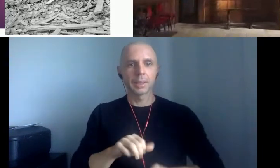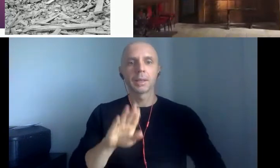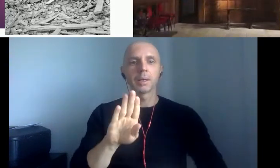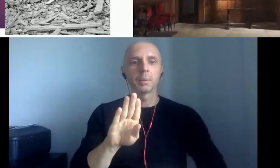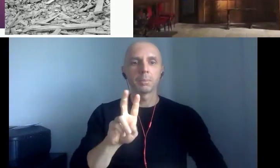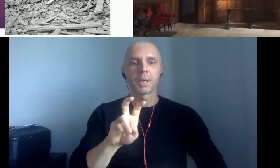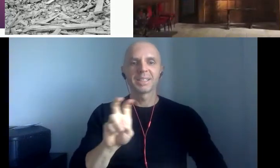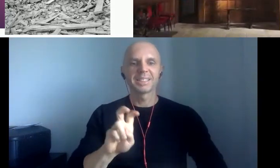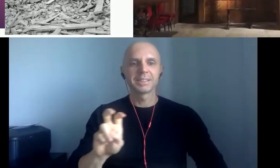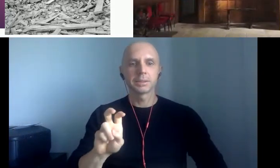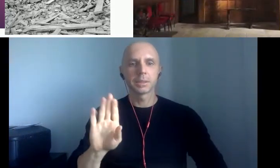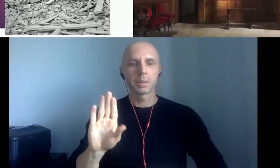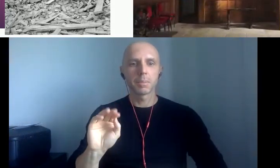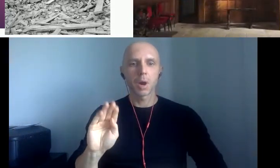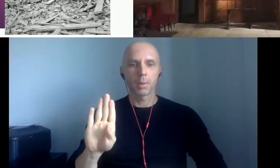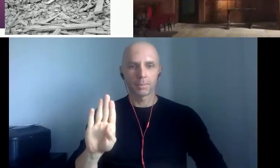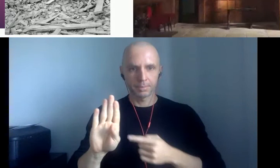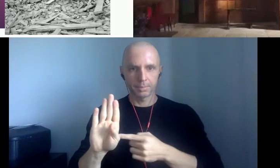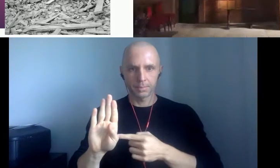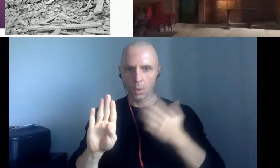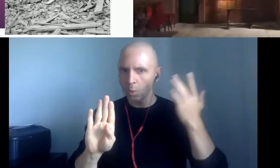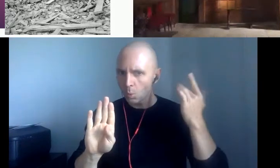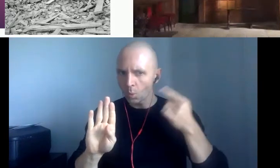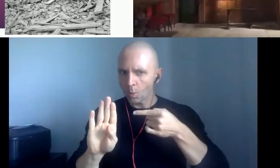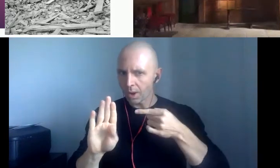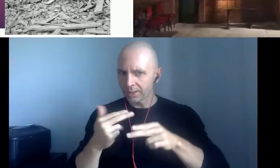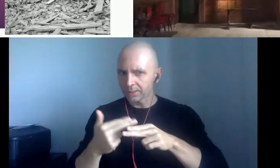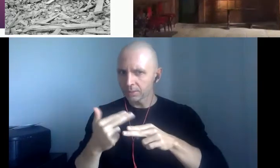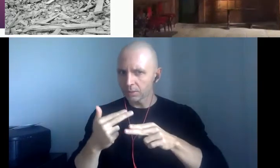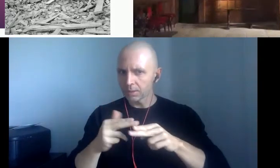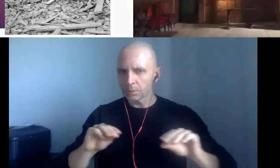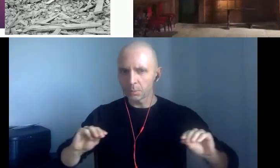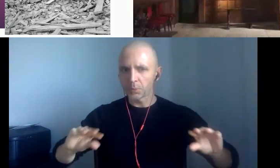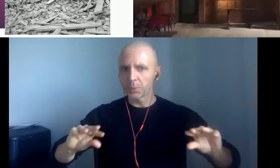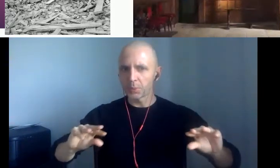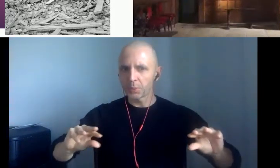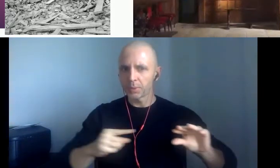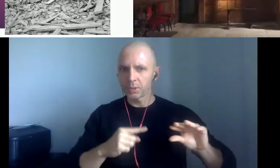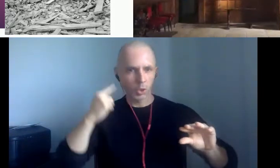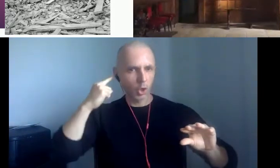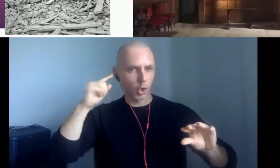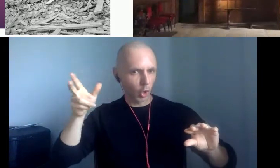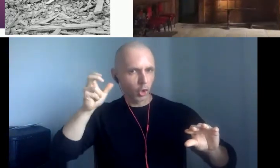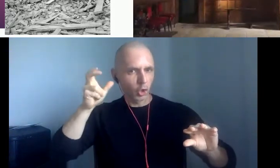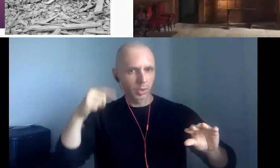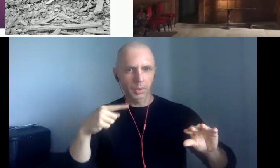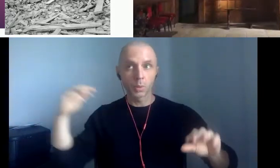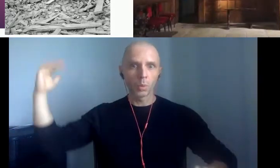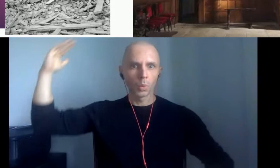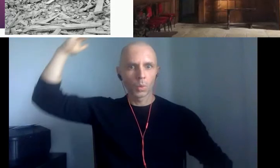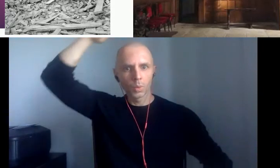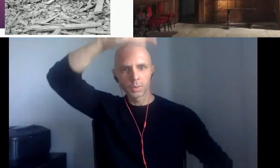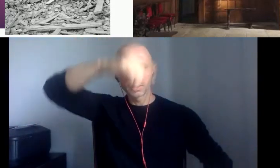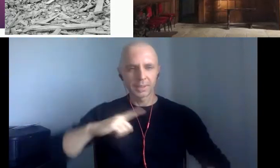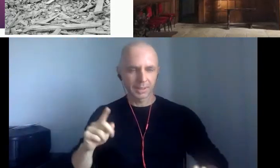it had a very rough sounding kind of engine. It kind of buzzed as it went overhead of you. And when the